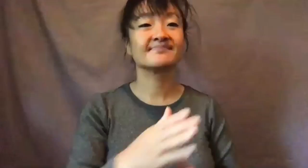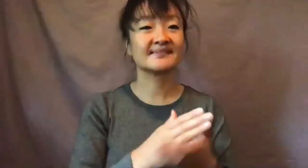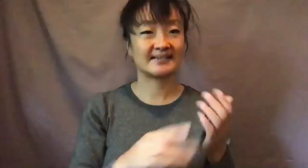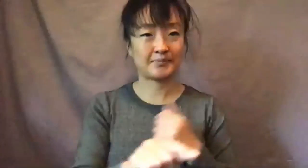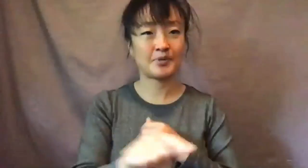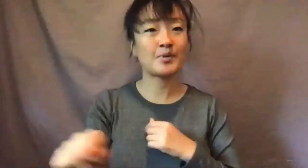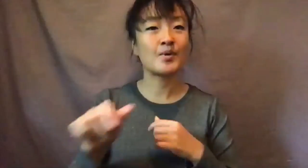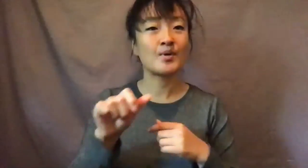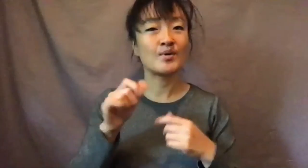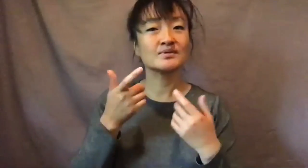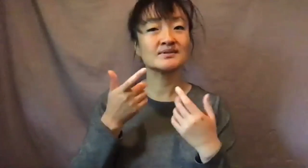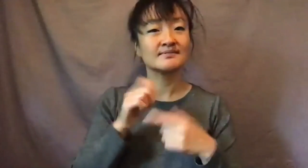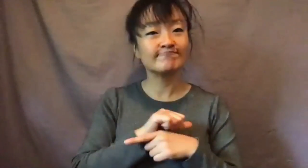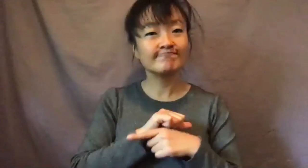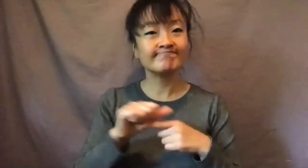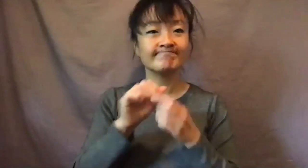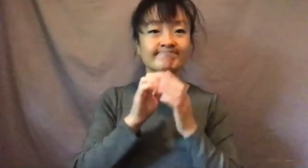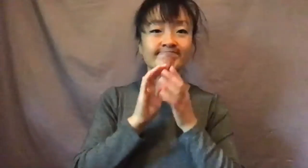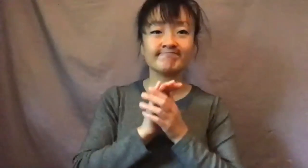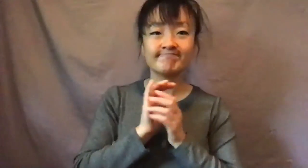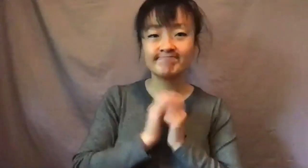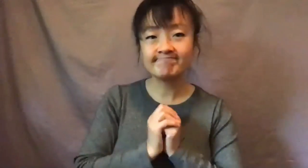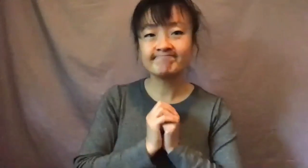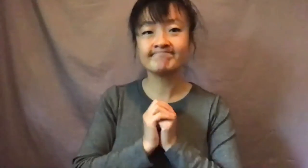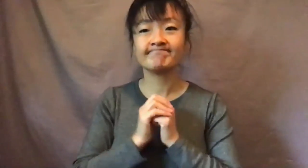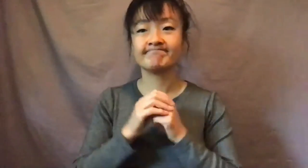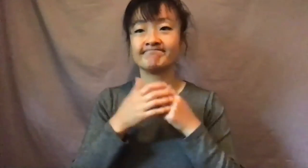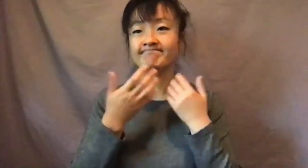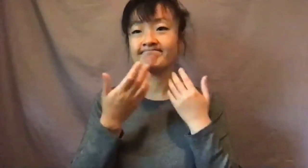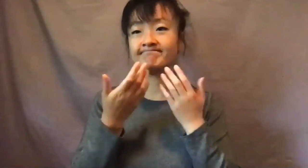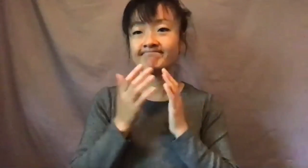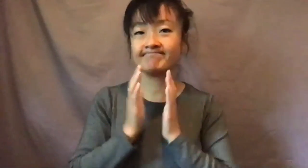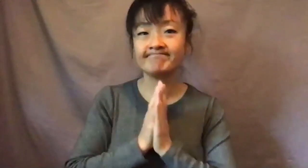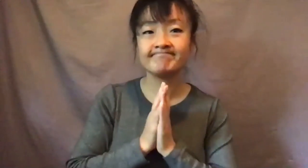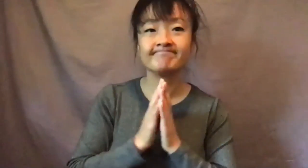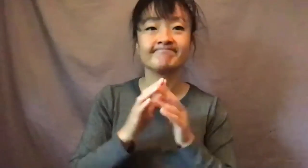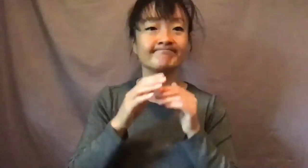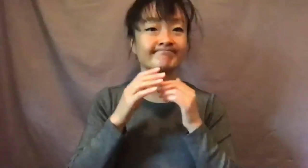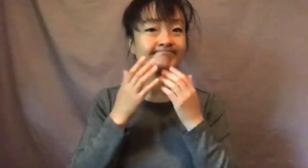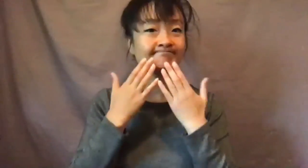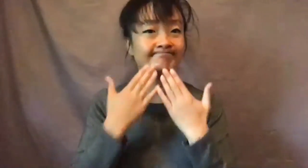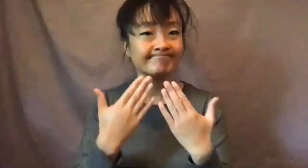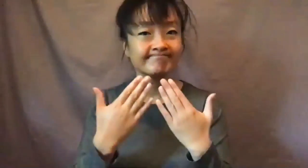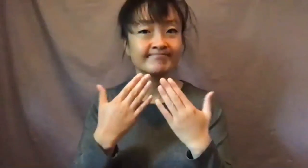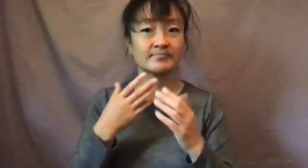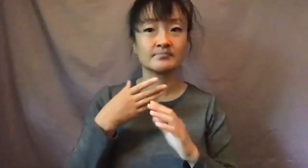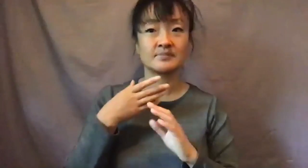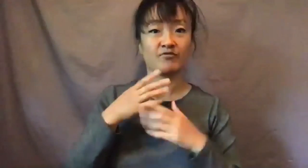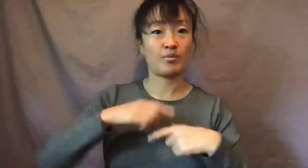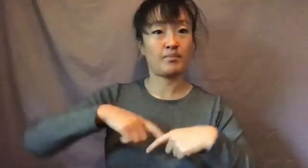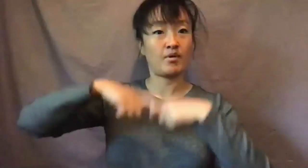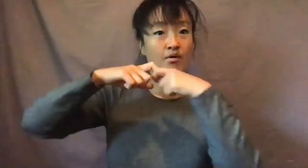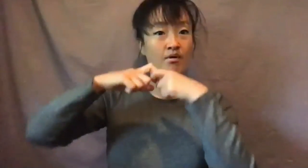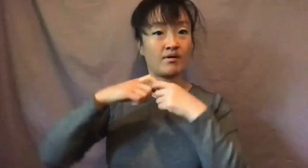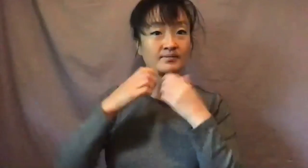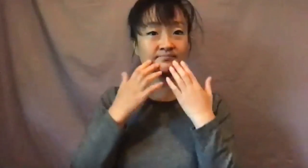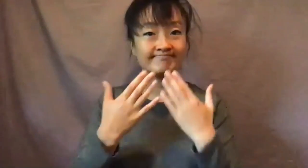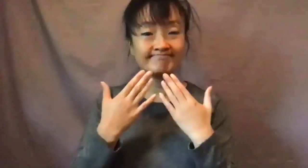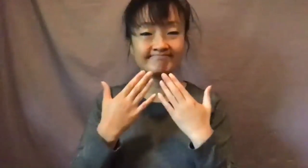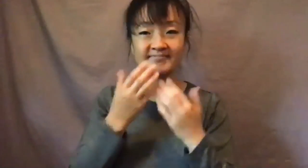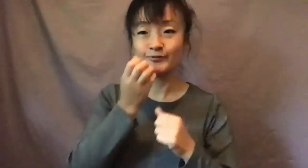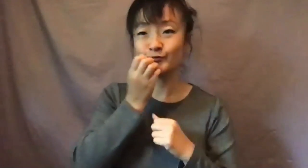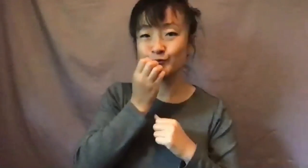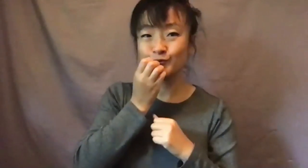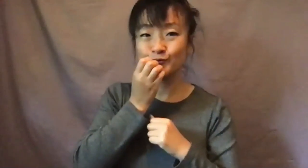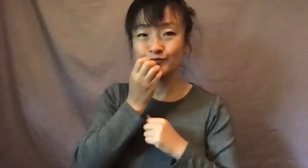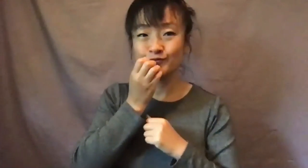by the wayside, but I think if we pause in gratitude around cooking and eating what has come to us